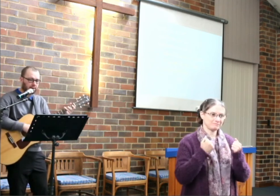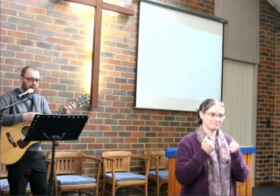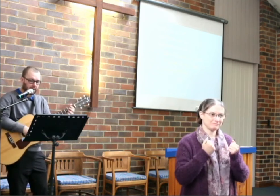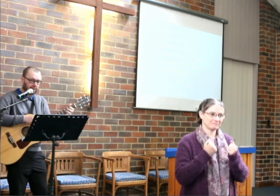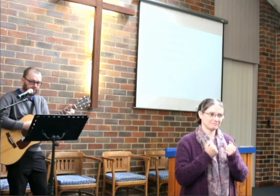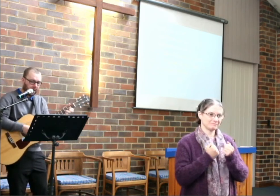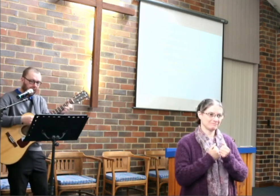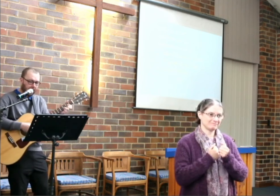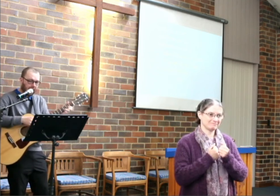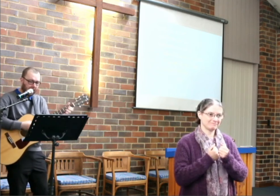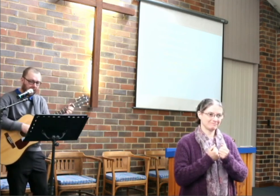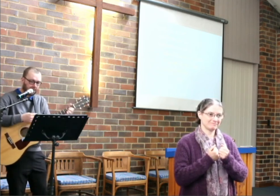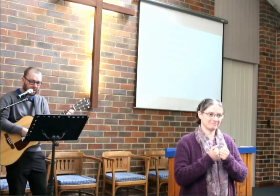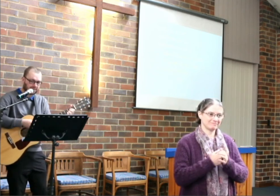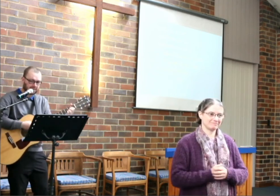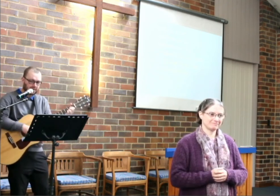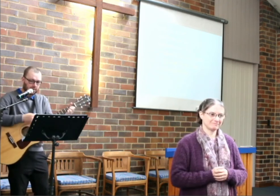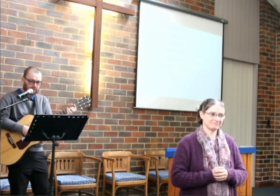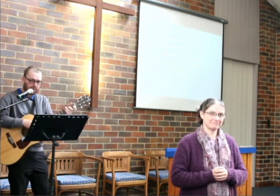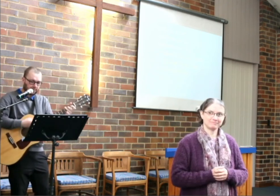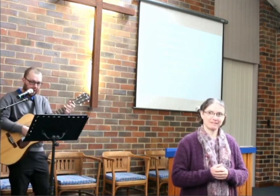word. Revive us,